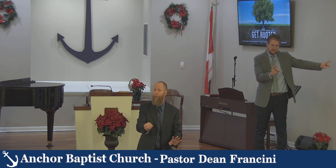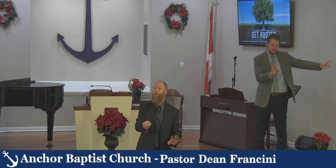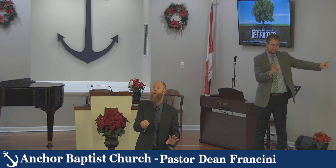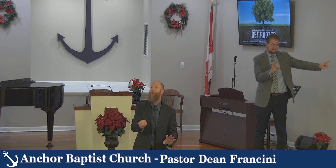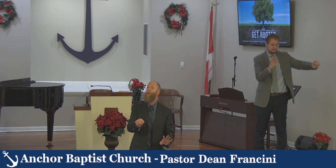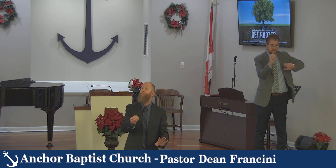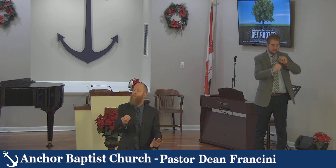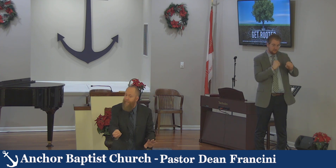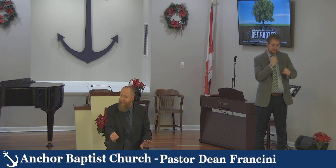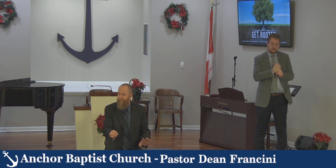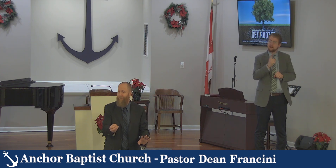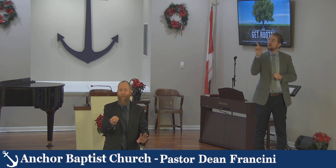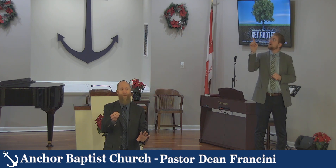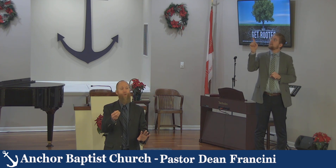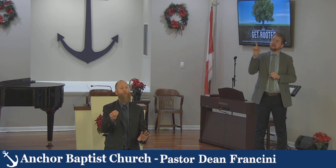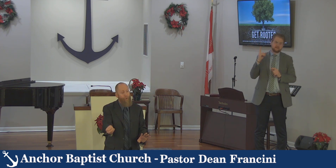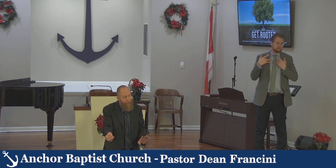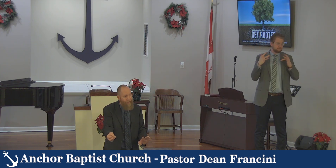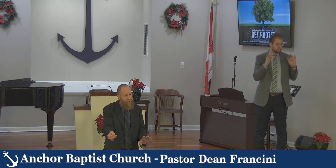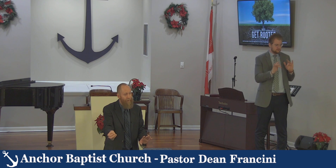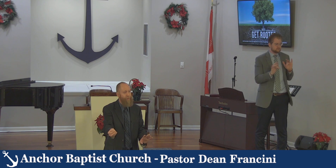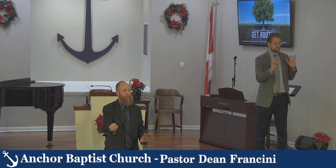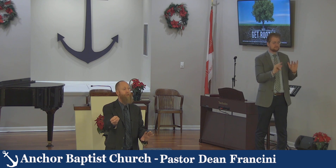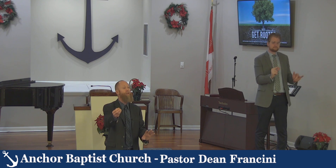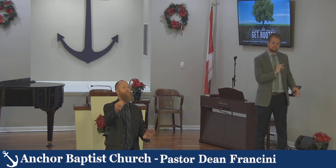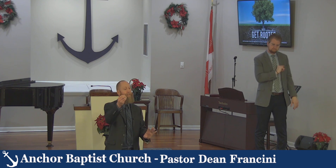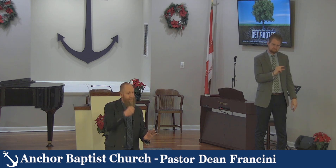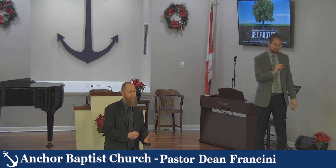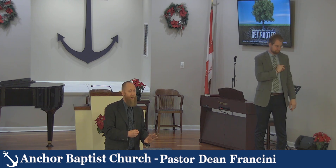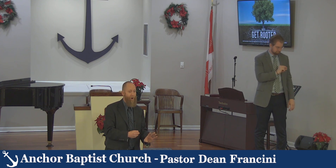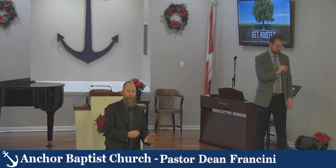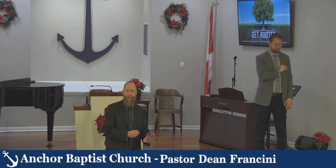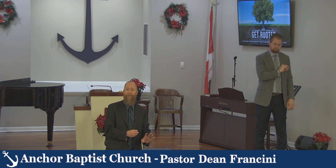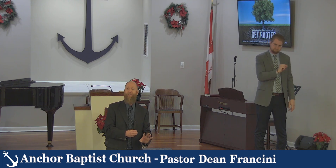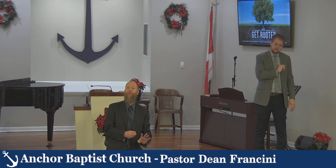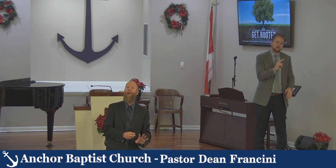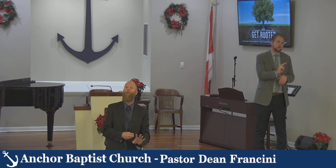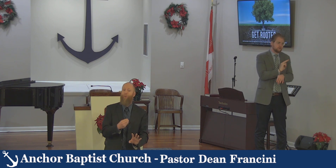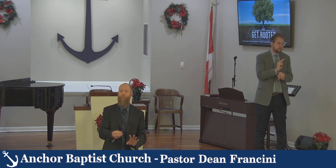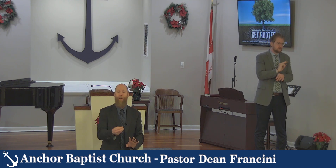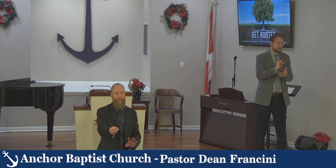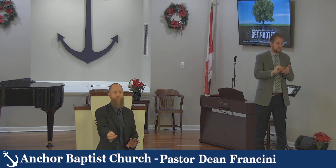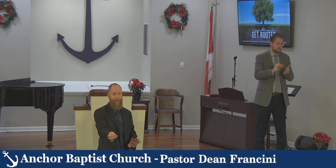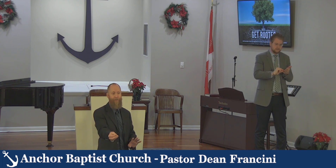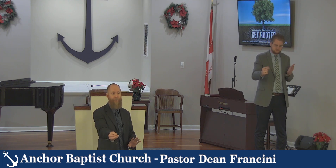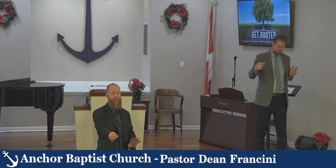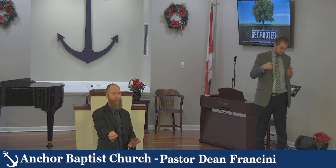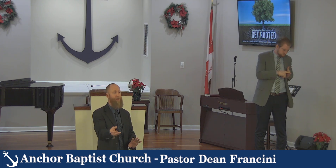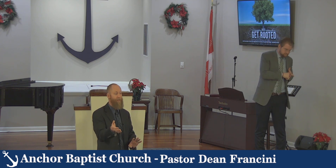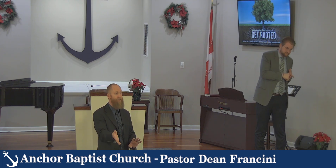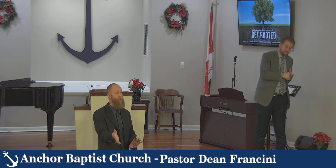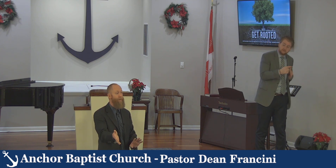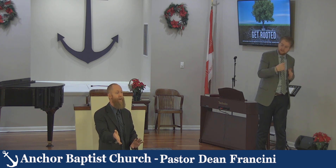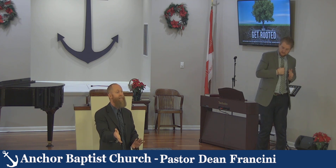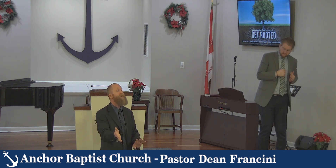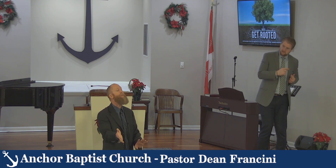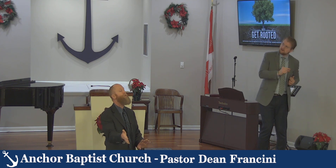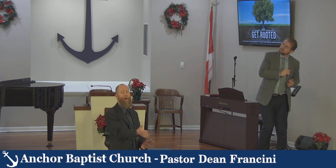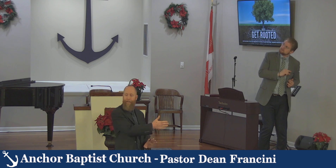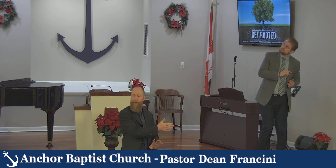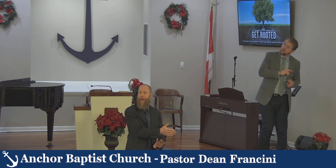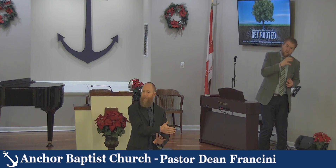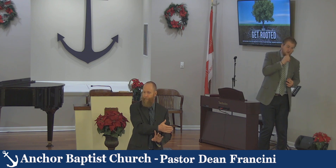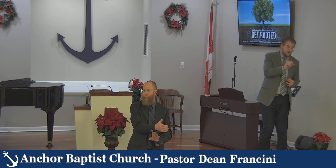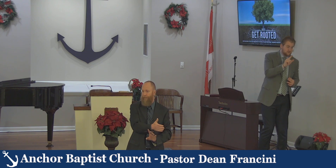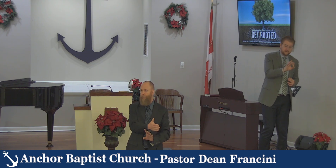merciful, convicting, using Scripture to get into my heart so that I would put a faith and trust in Jesus Christ at age 29, even